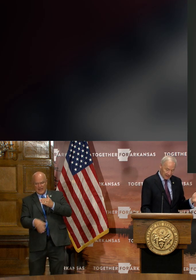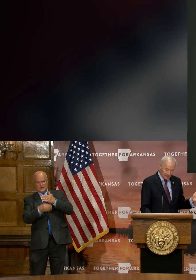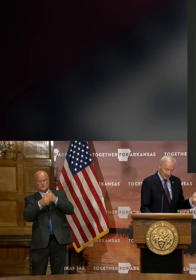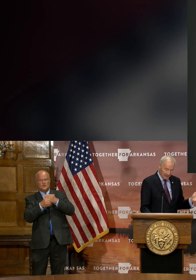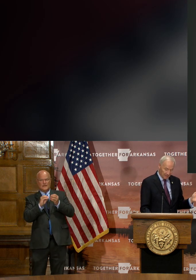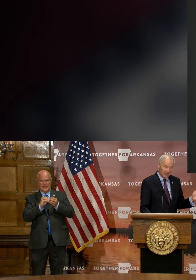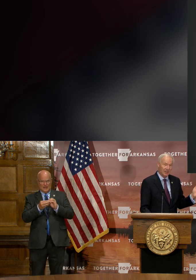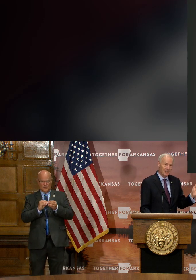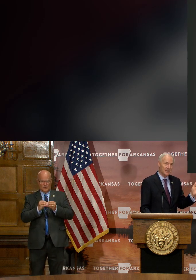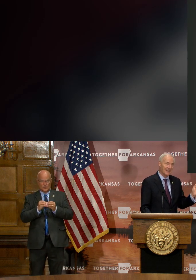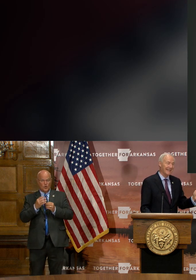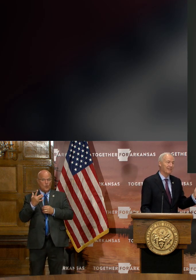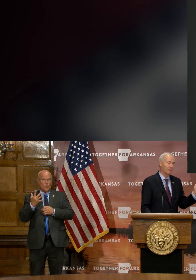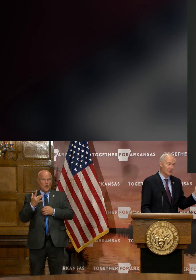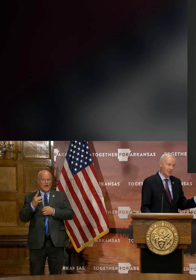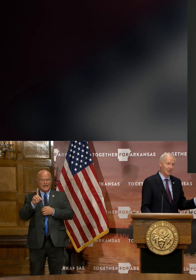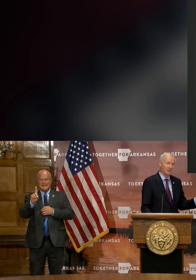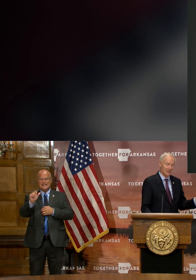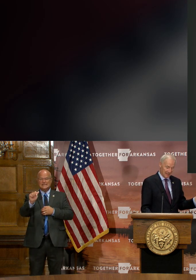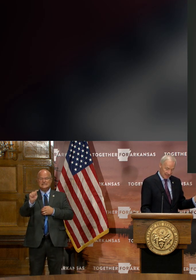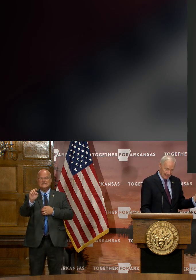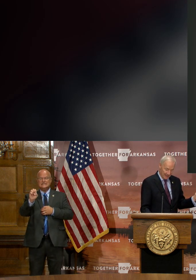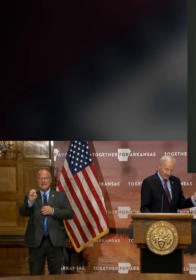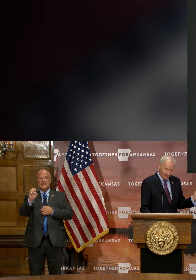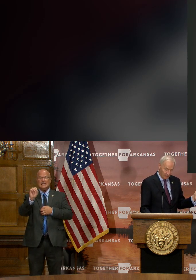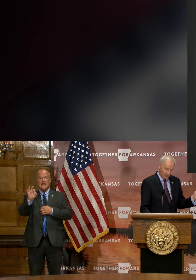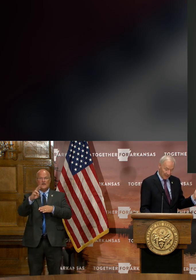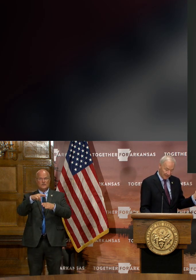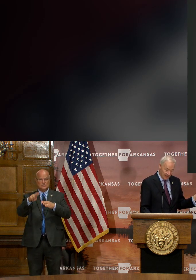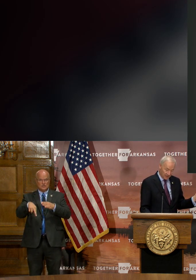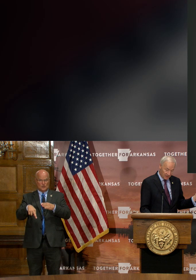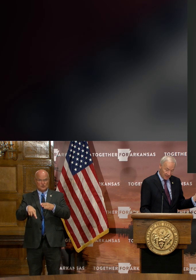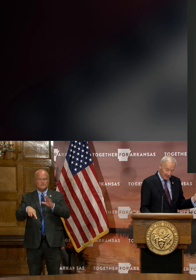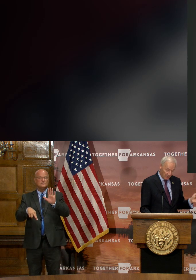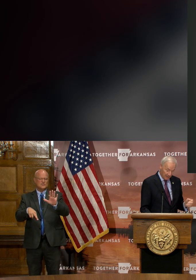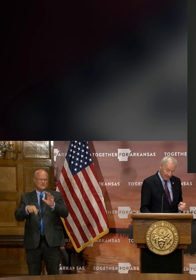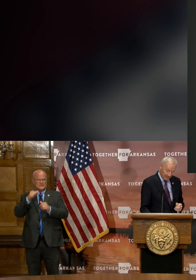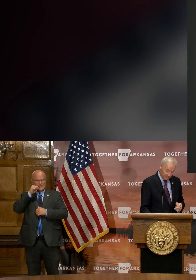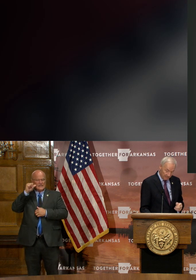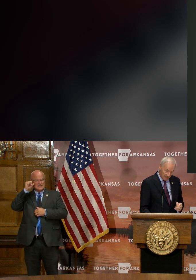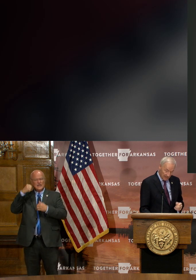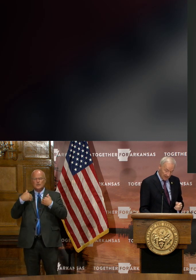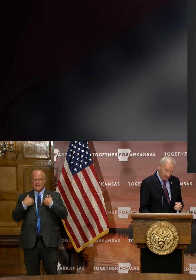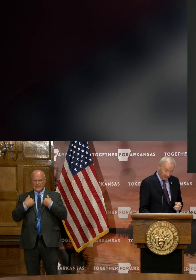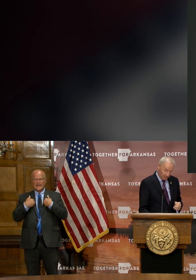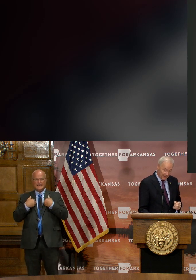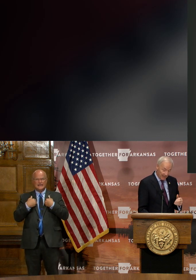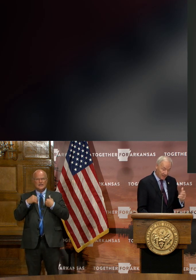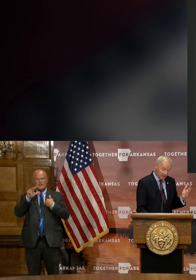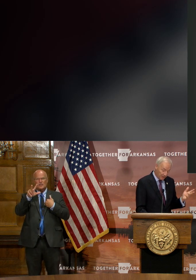number because it's date of result. And so like yesterday, we had